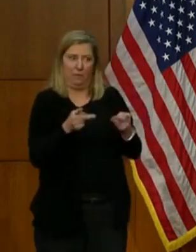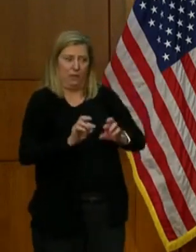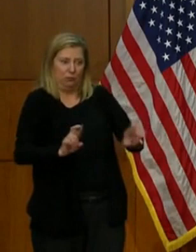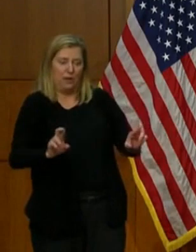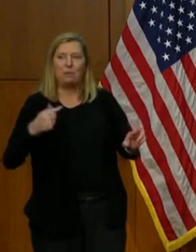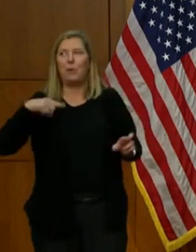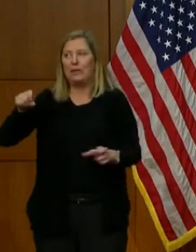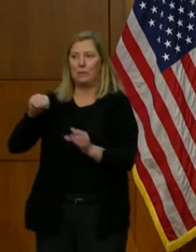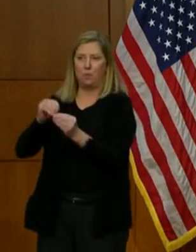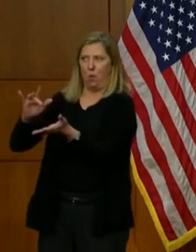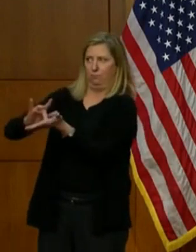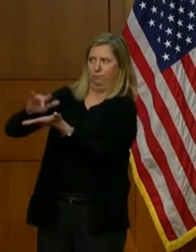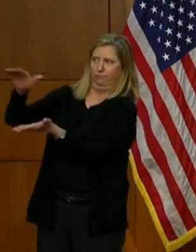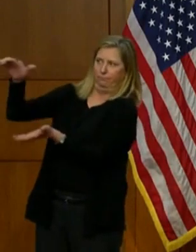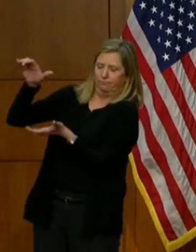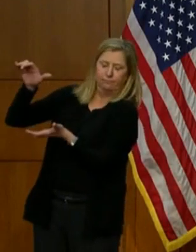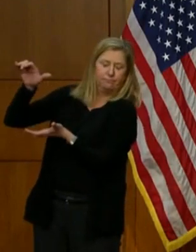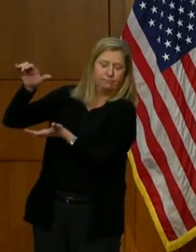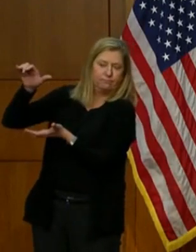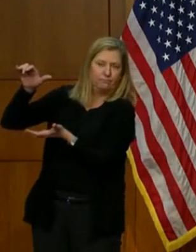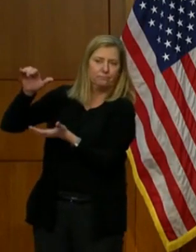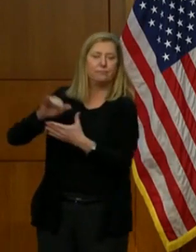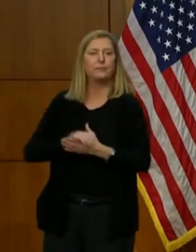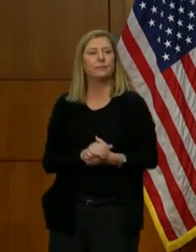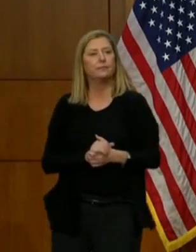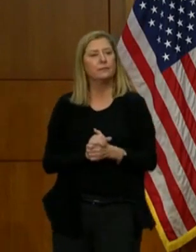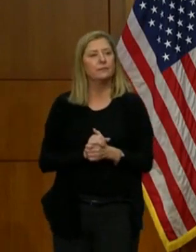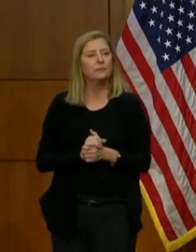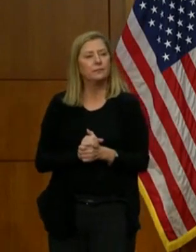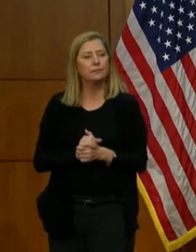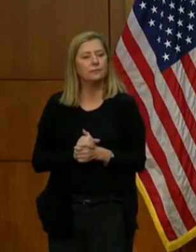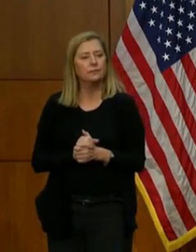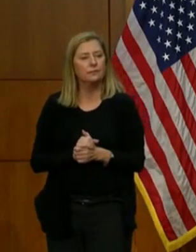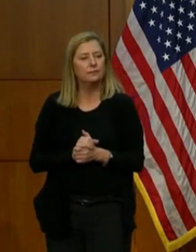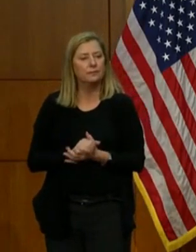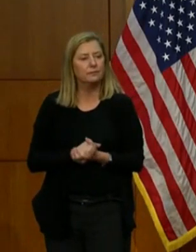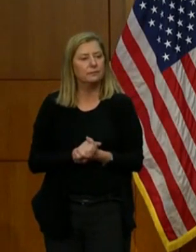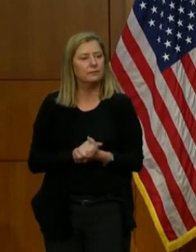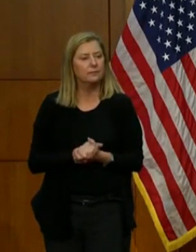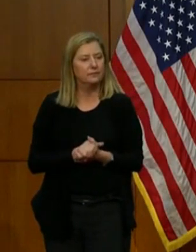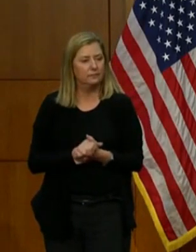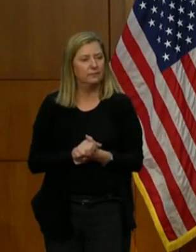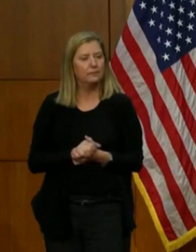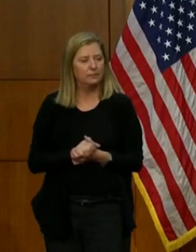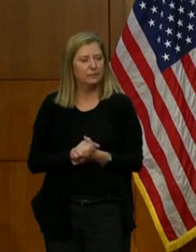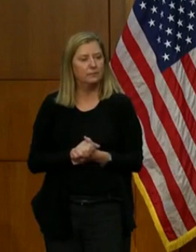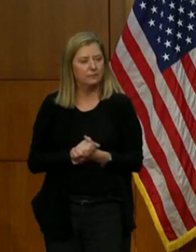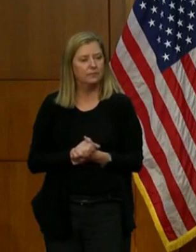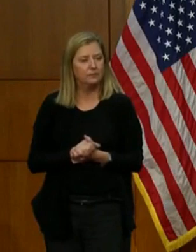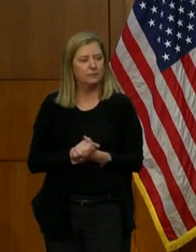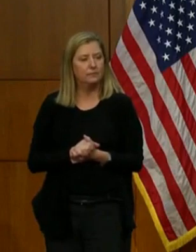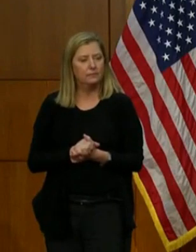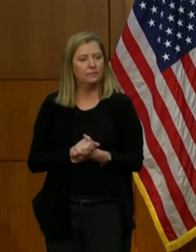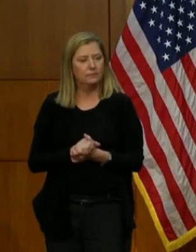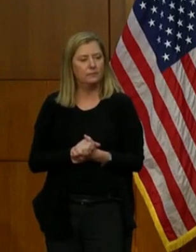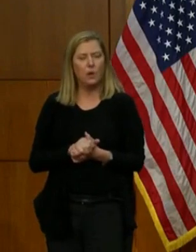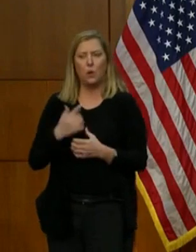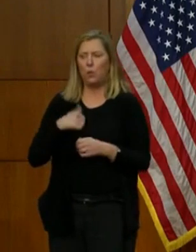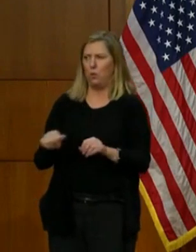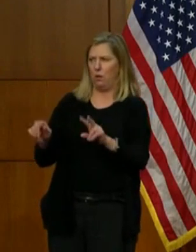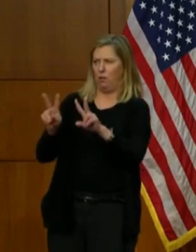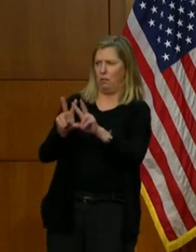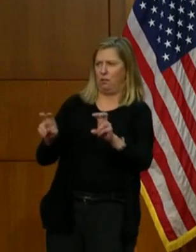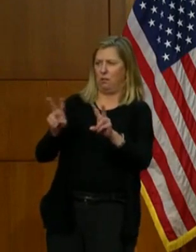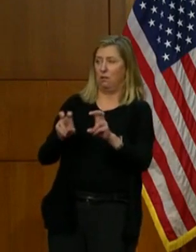supply. I think we will continue to evaluate, is there a period of time where supply increases enough and